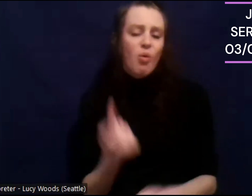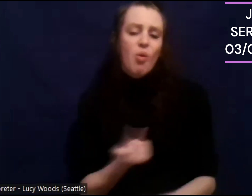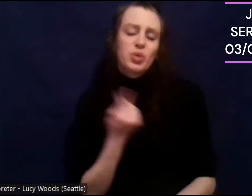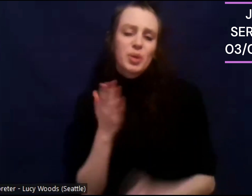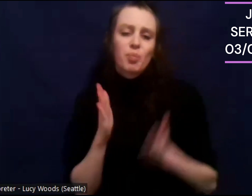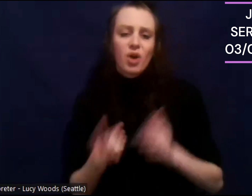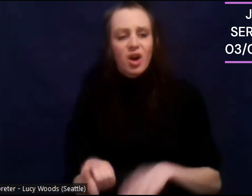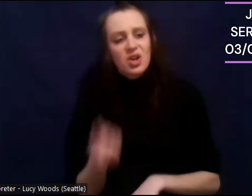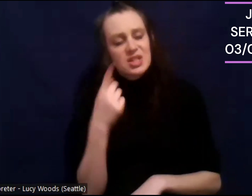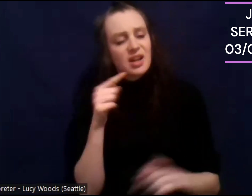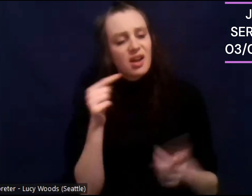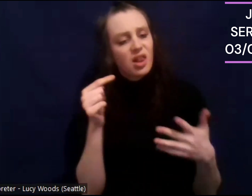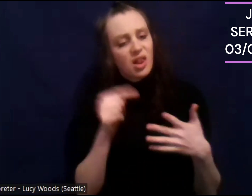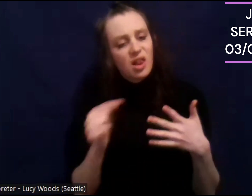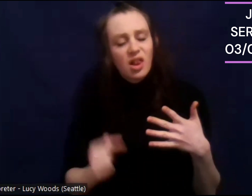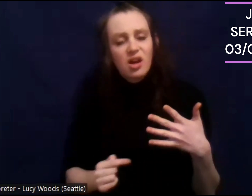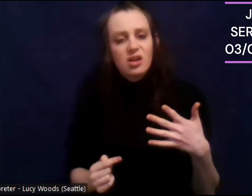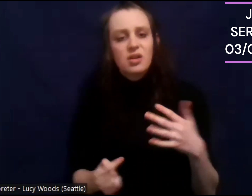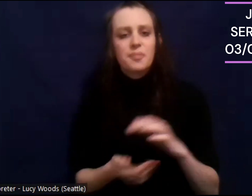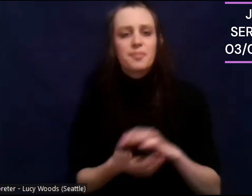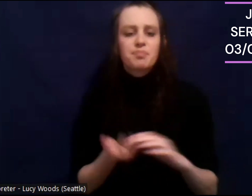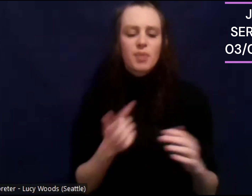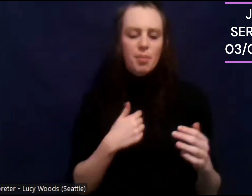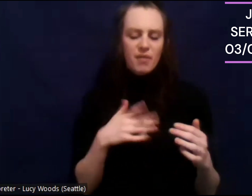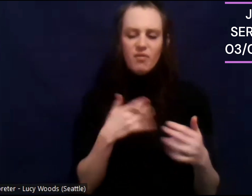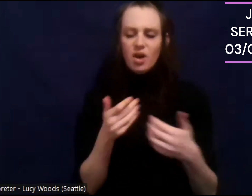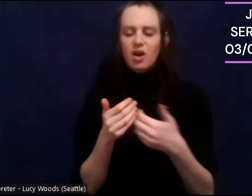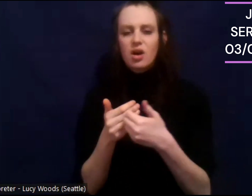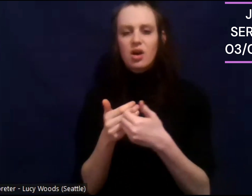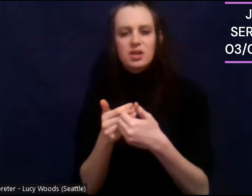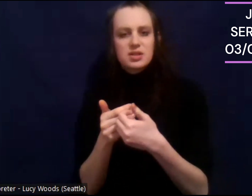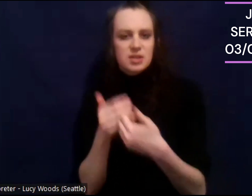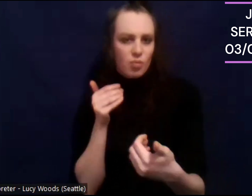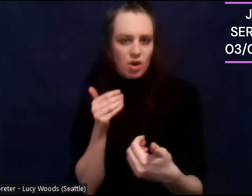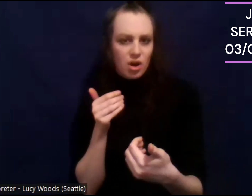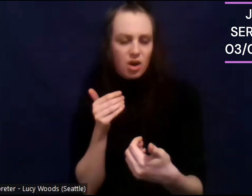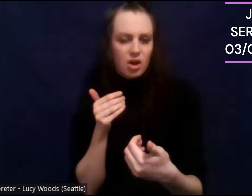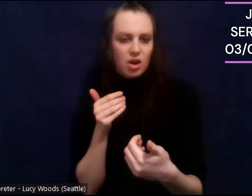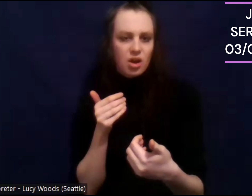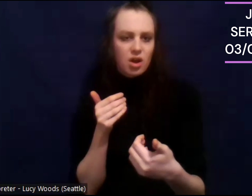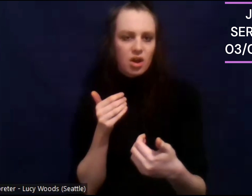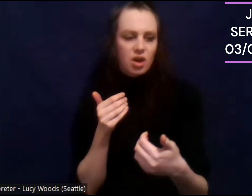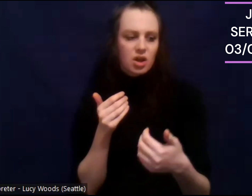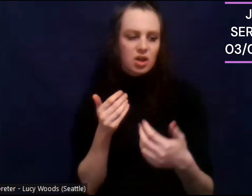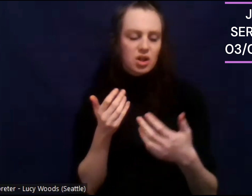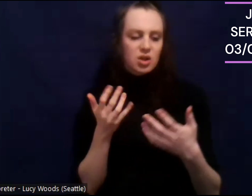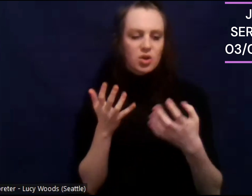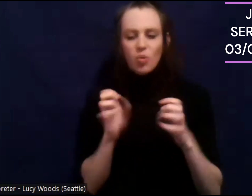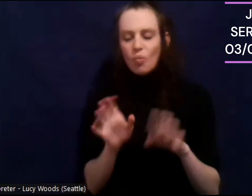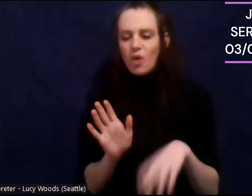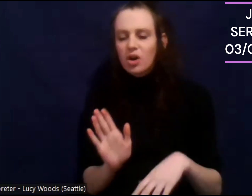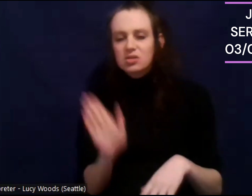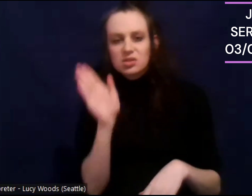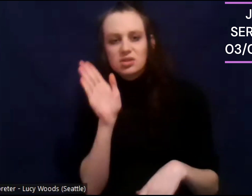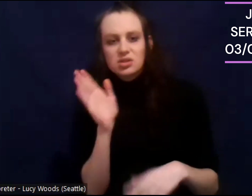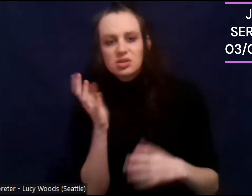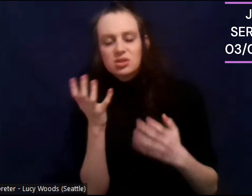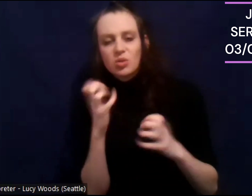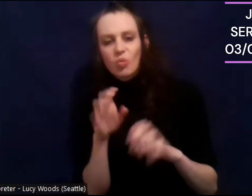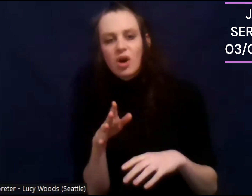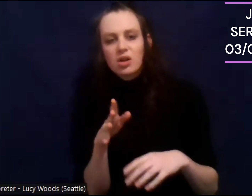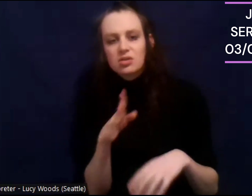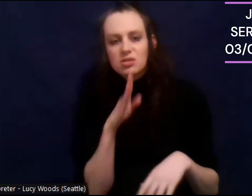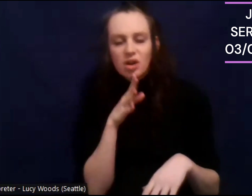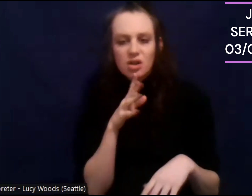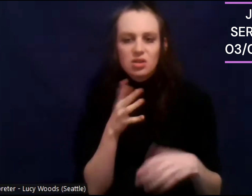started, kind of separating myself from, being the wallflower, not wanting to reach my hand out and say, "Hey, I'm Joe, I'm an alcoholic. Nice